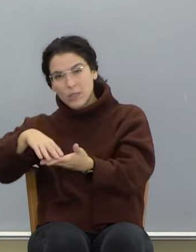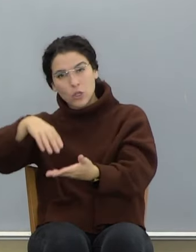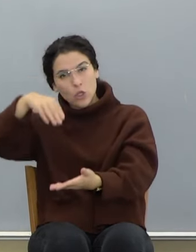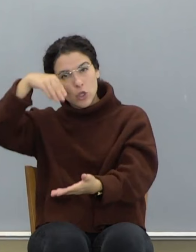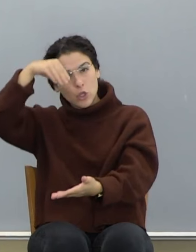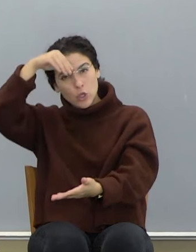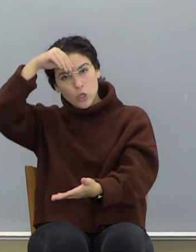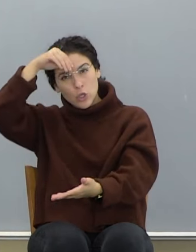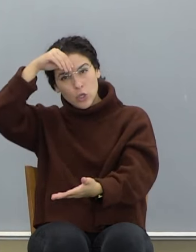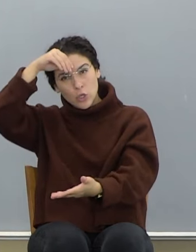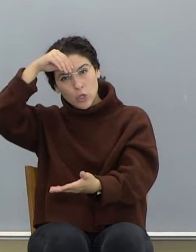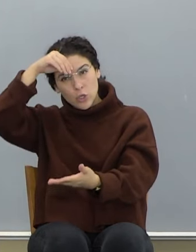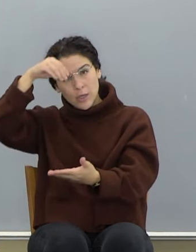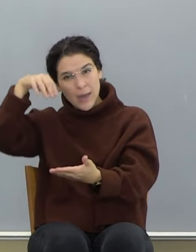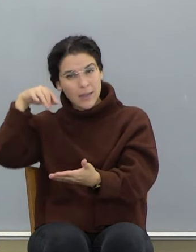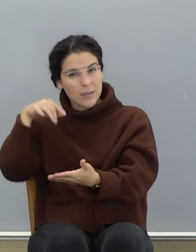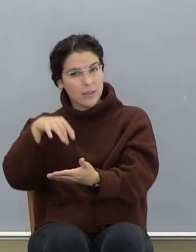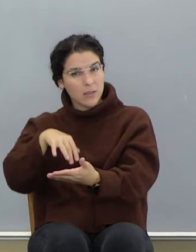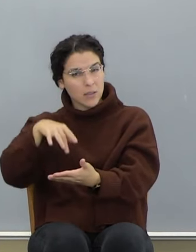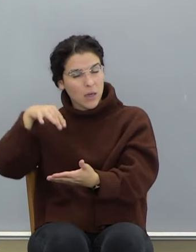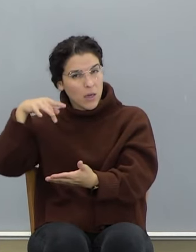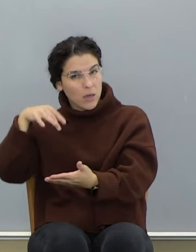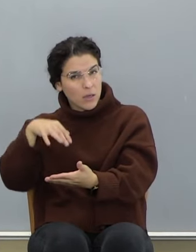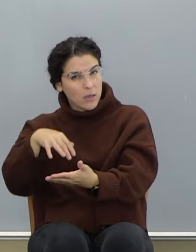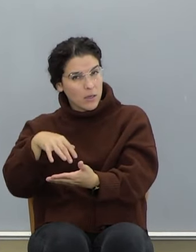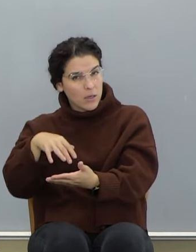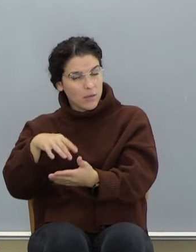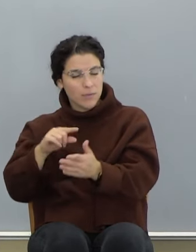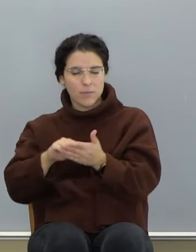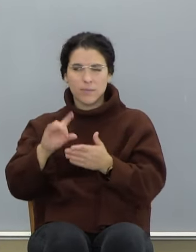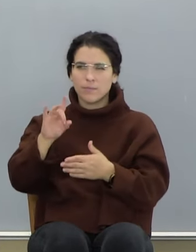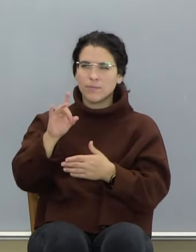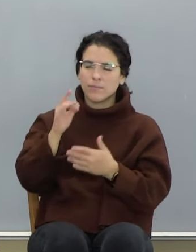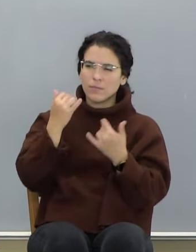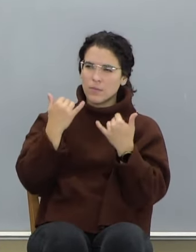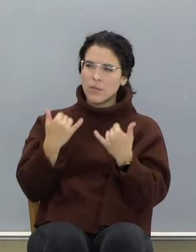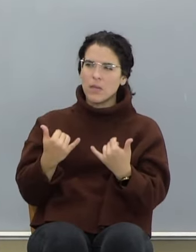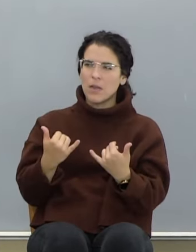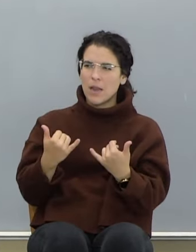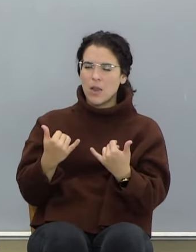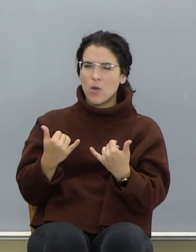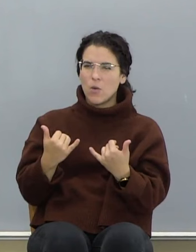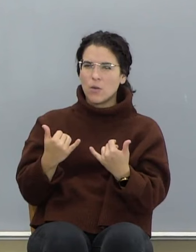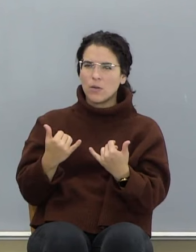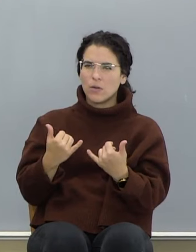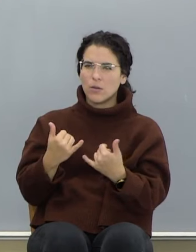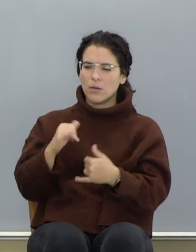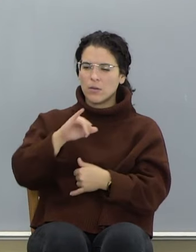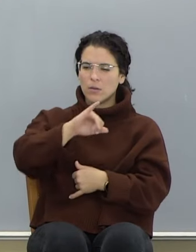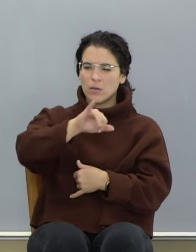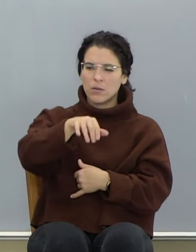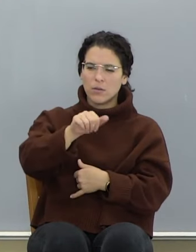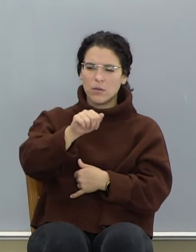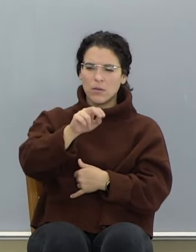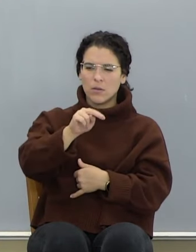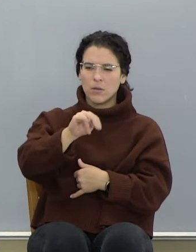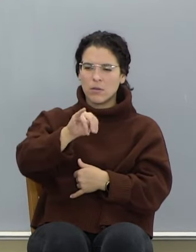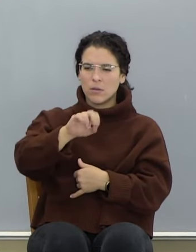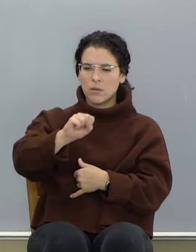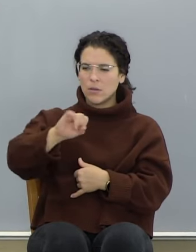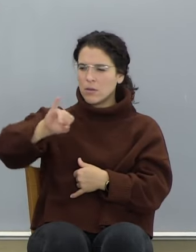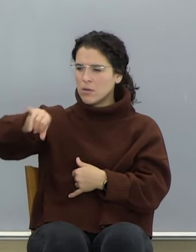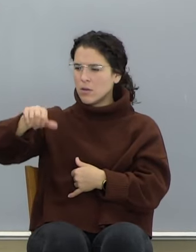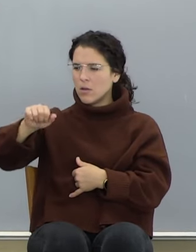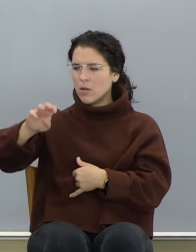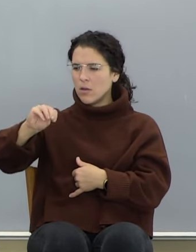learning and studying. Verse 8, now as Jannes and